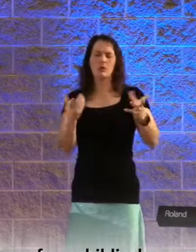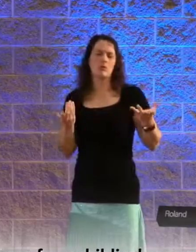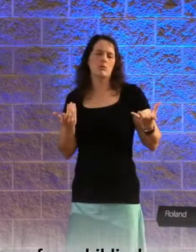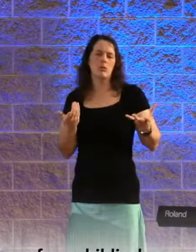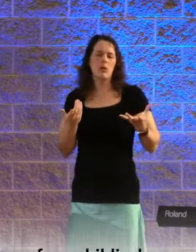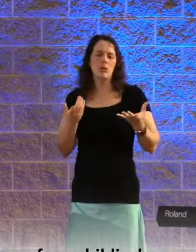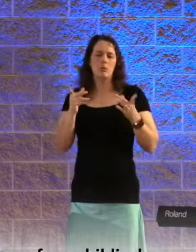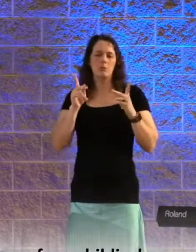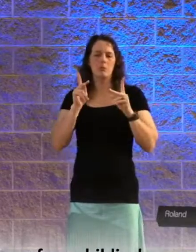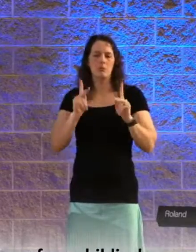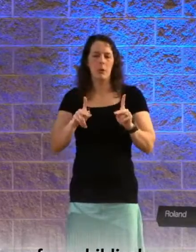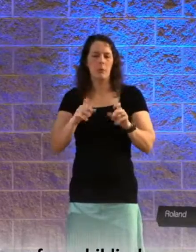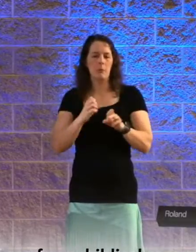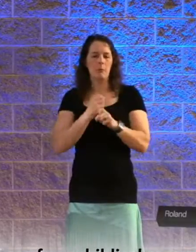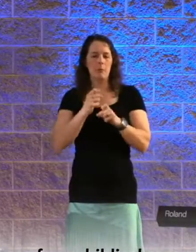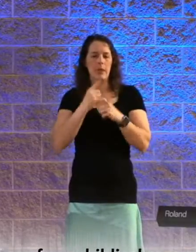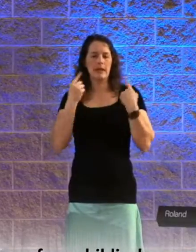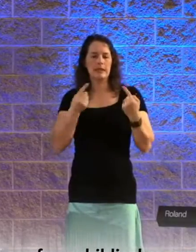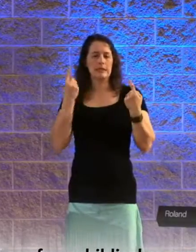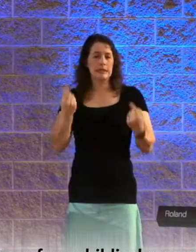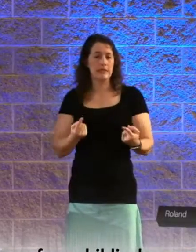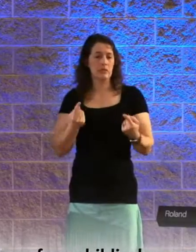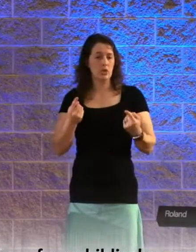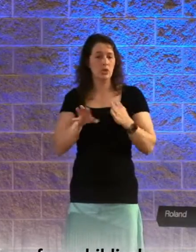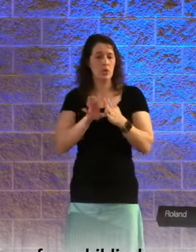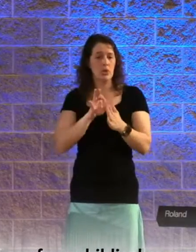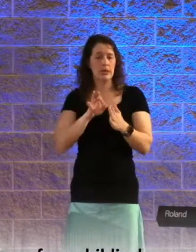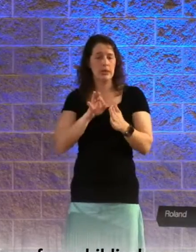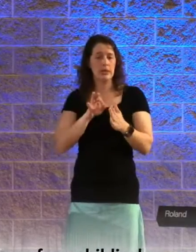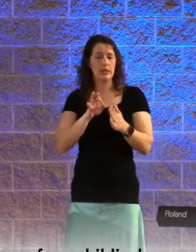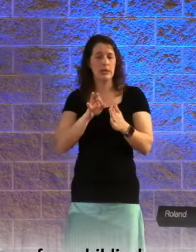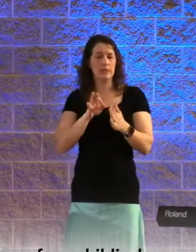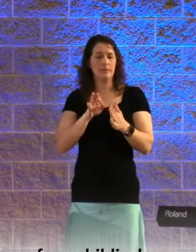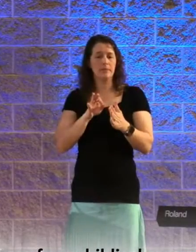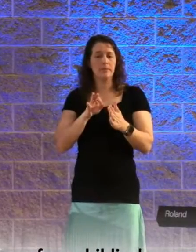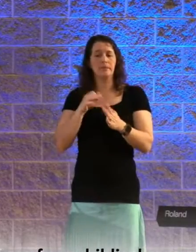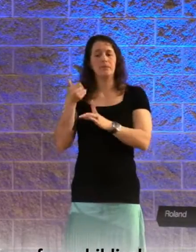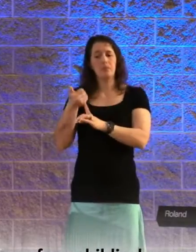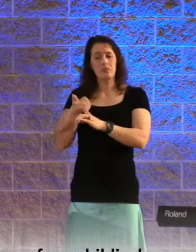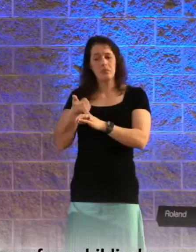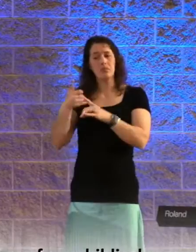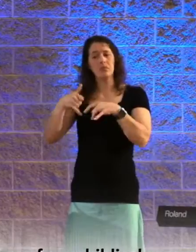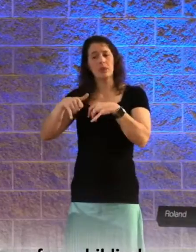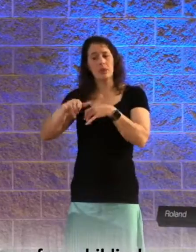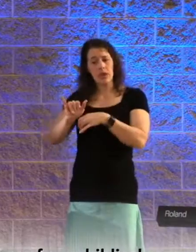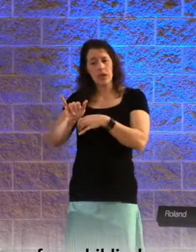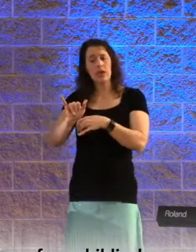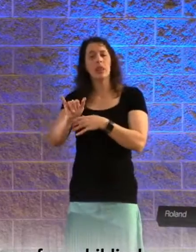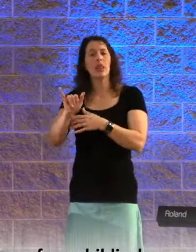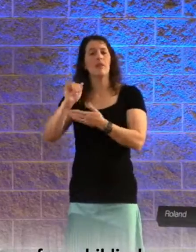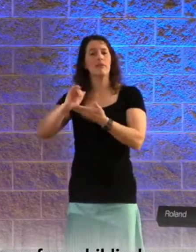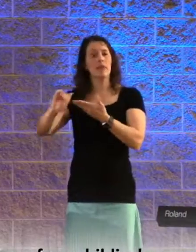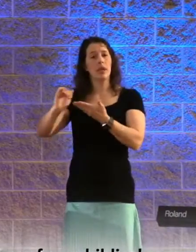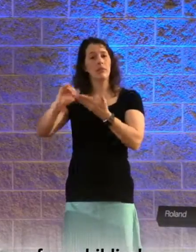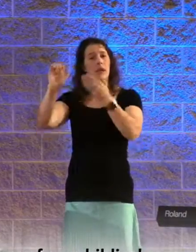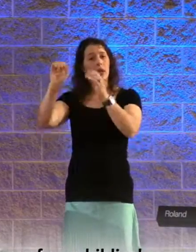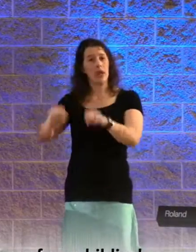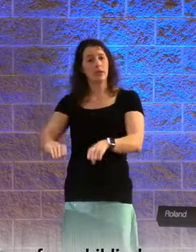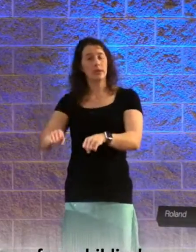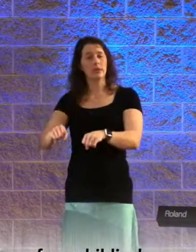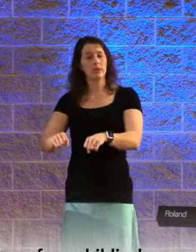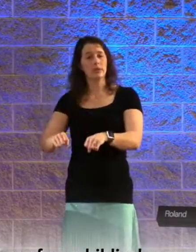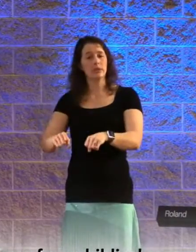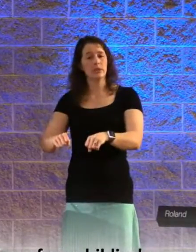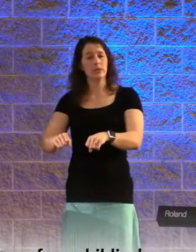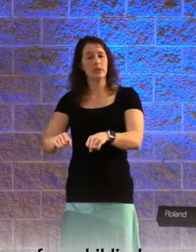when people have made sinful choices by choosing an unlawful divorce, they can still be forgiven by